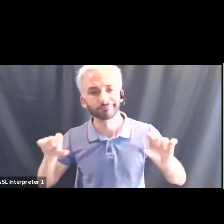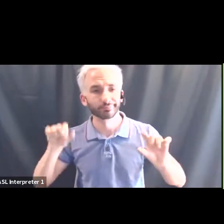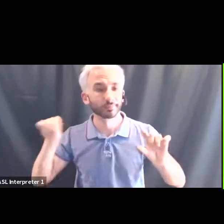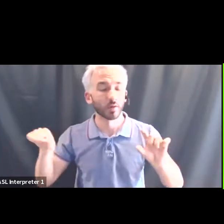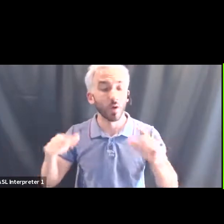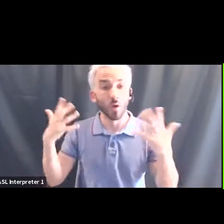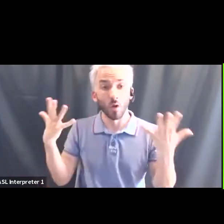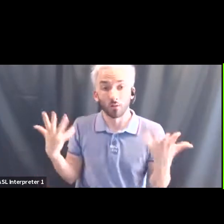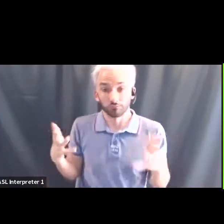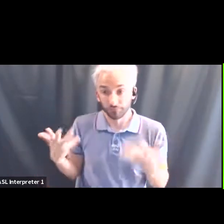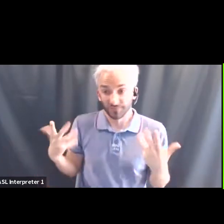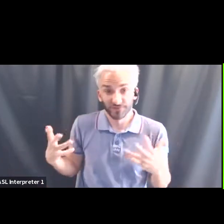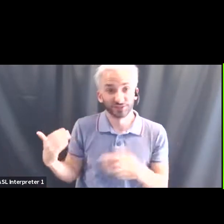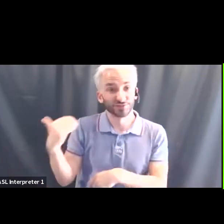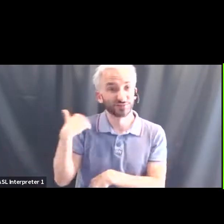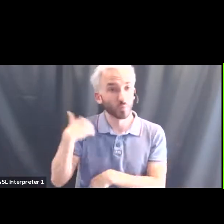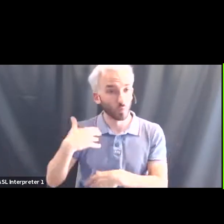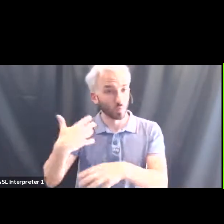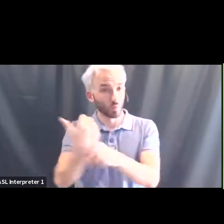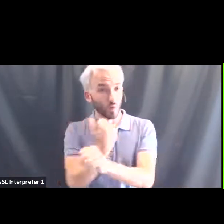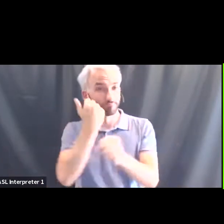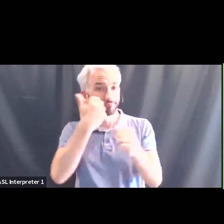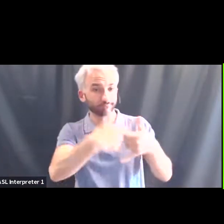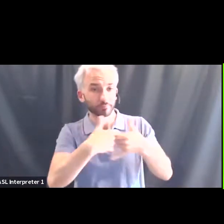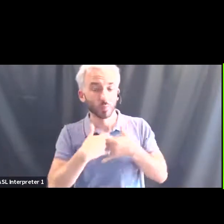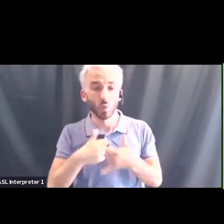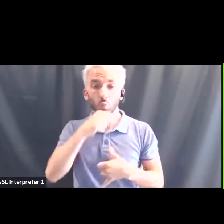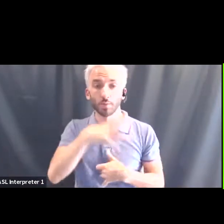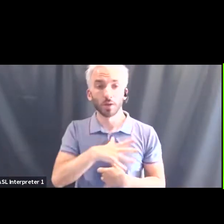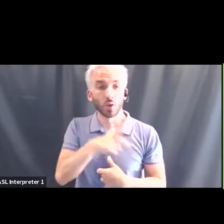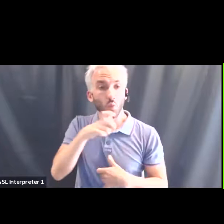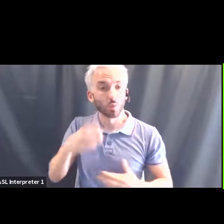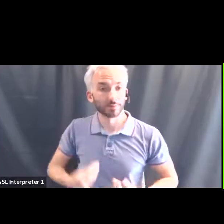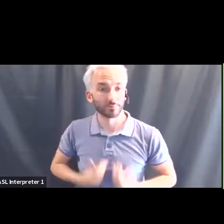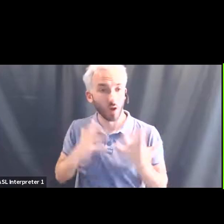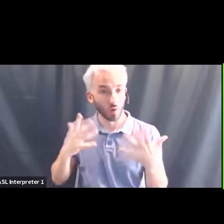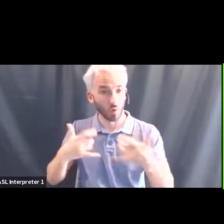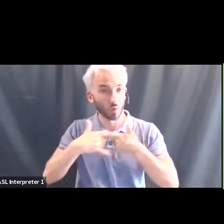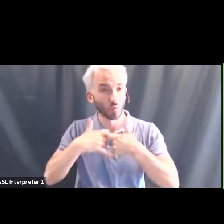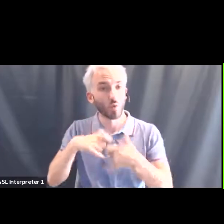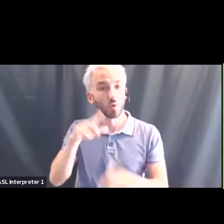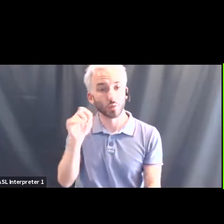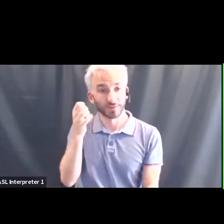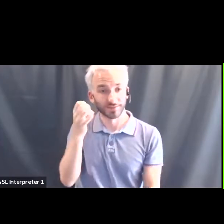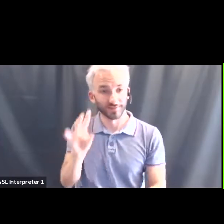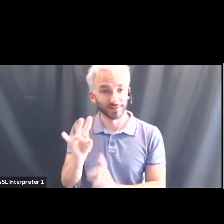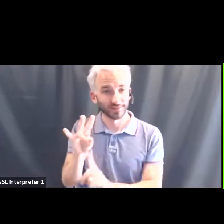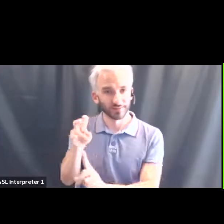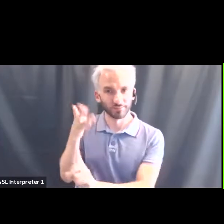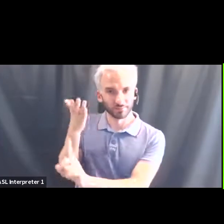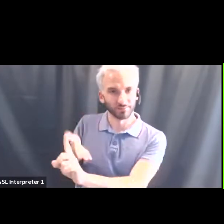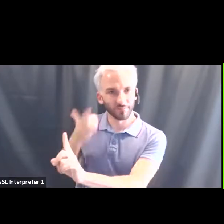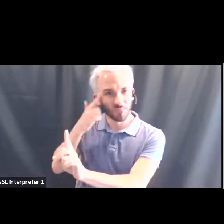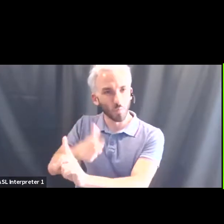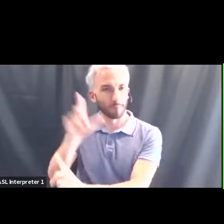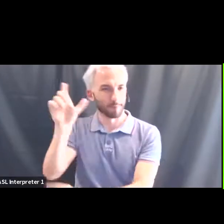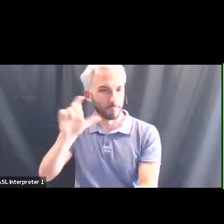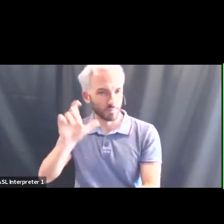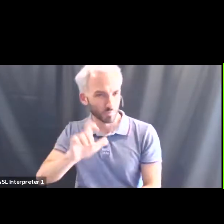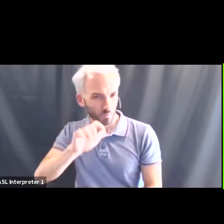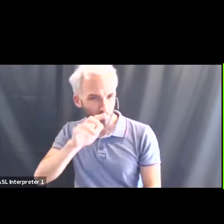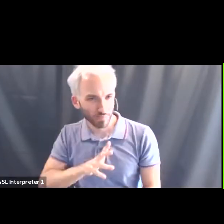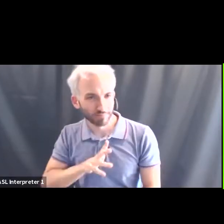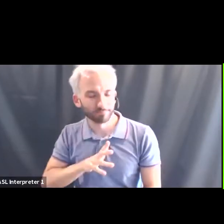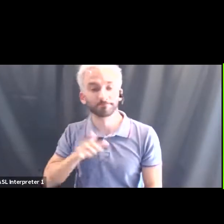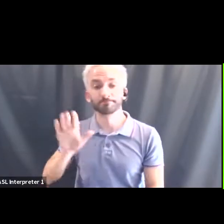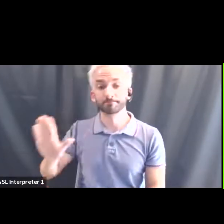Award from the Canadian Council for Muslim Women in 2017. Her first book, It Begins with the Body,